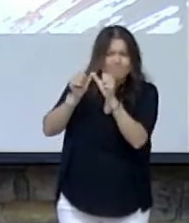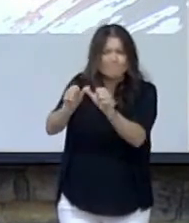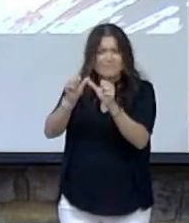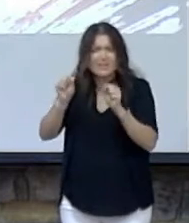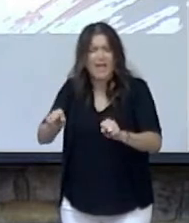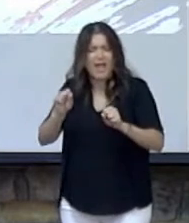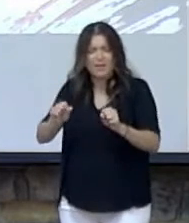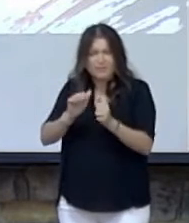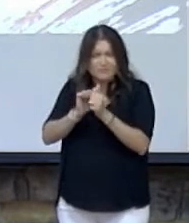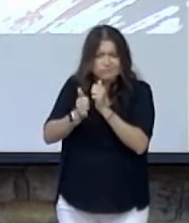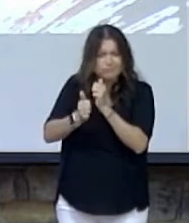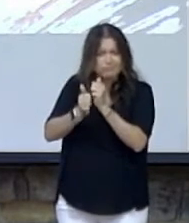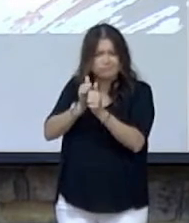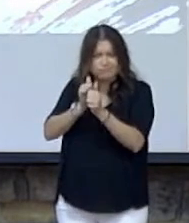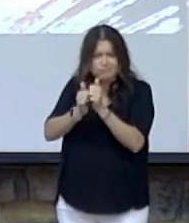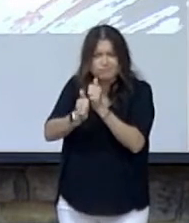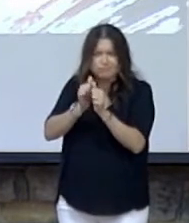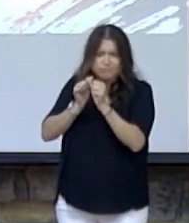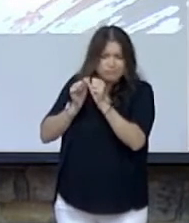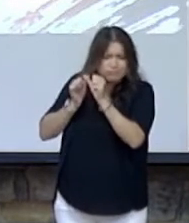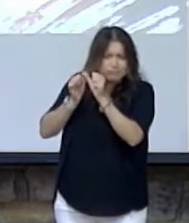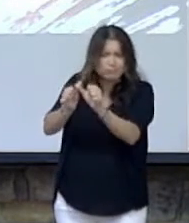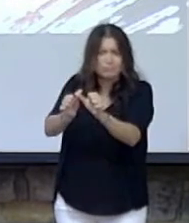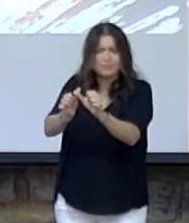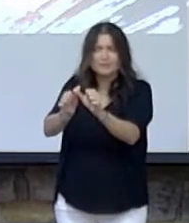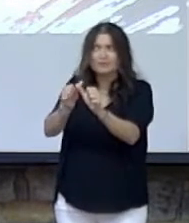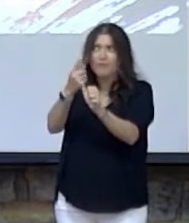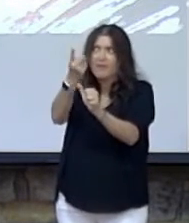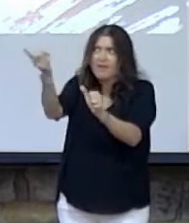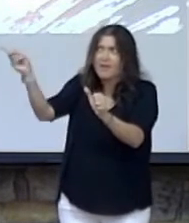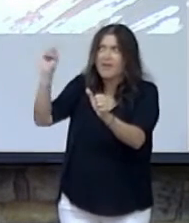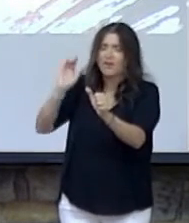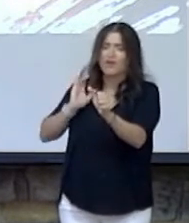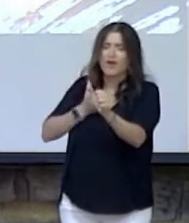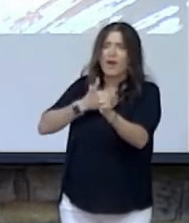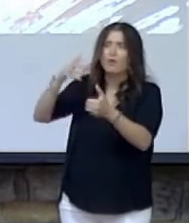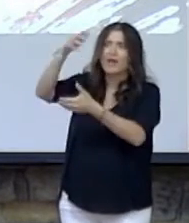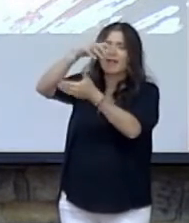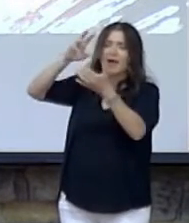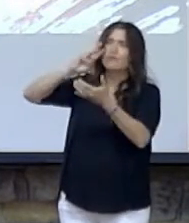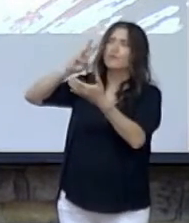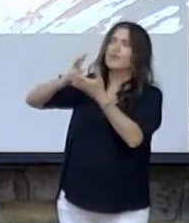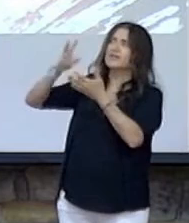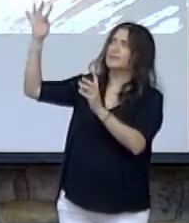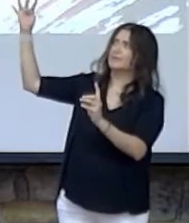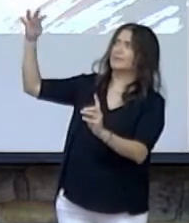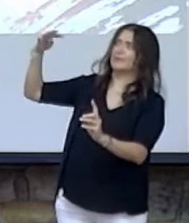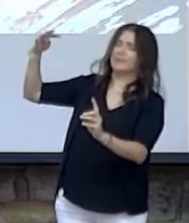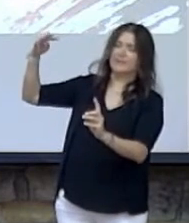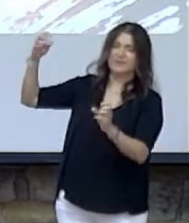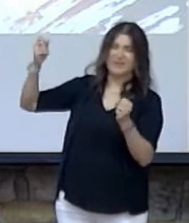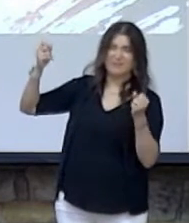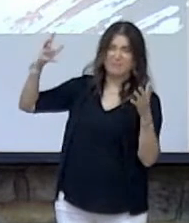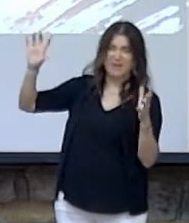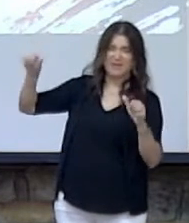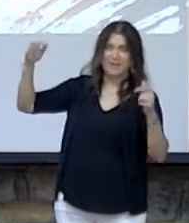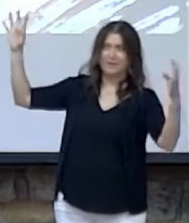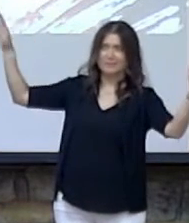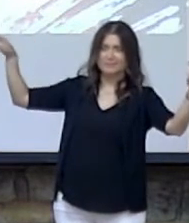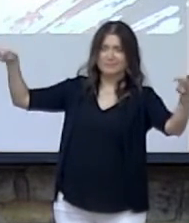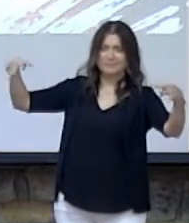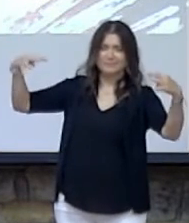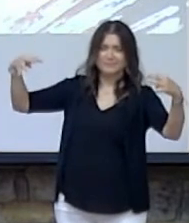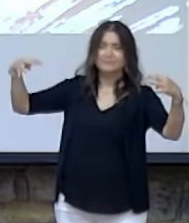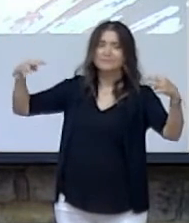can do this. And they are our cloud of witnesses, along with countless others that have gone